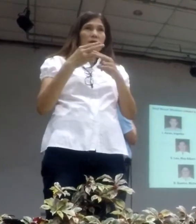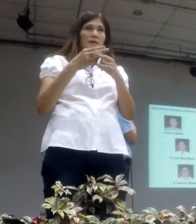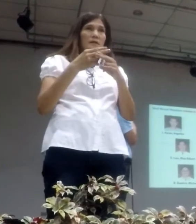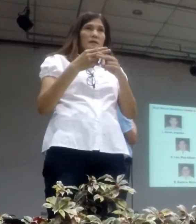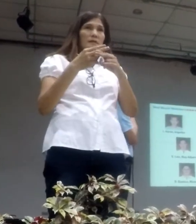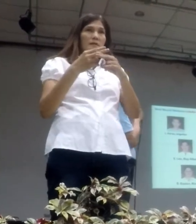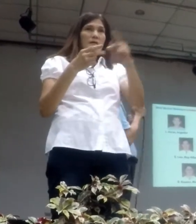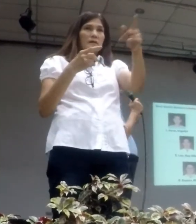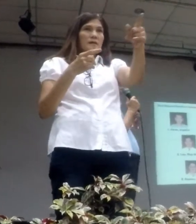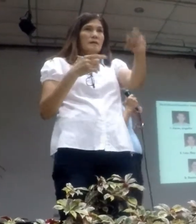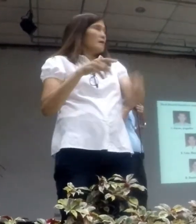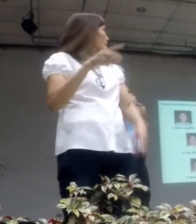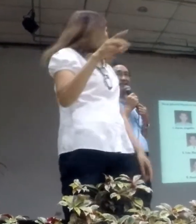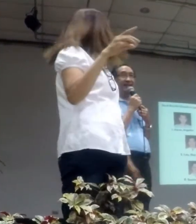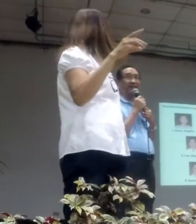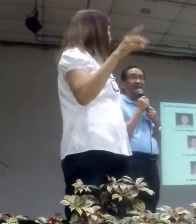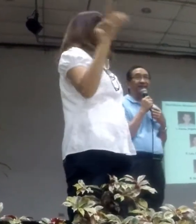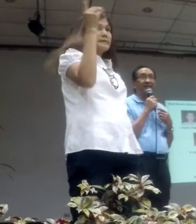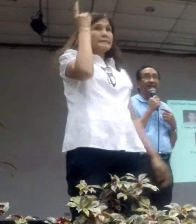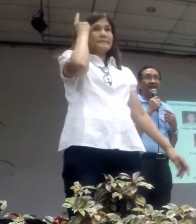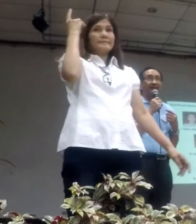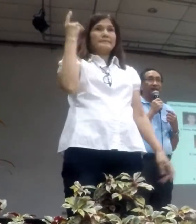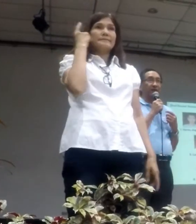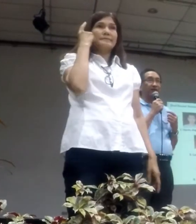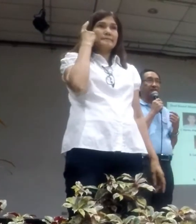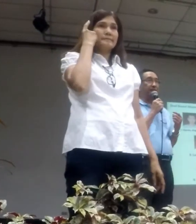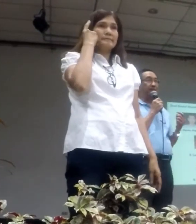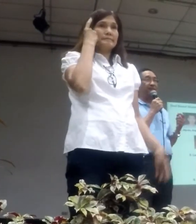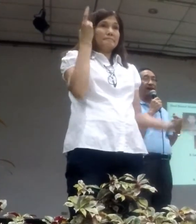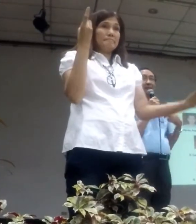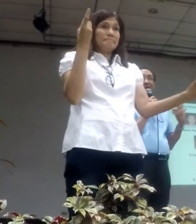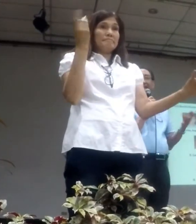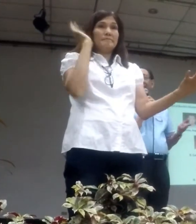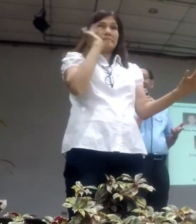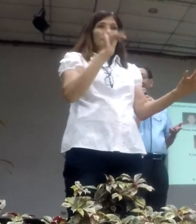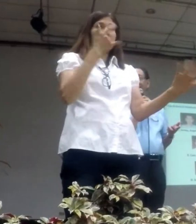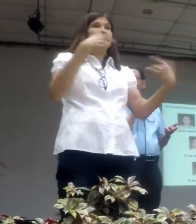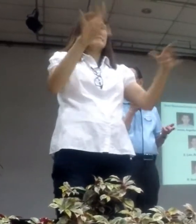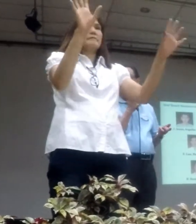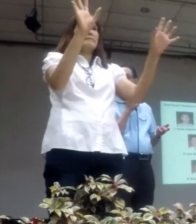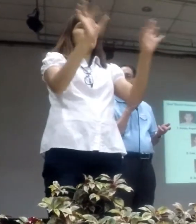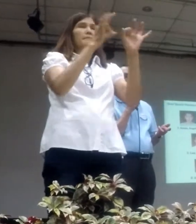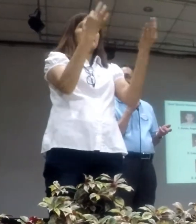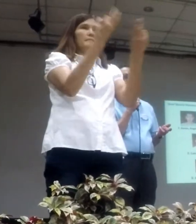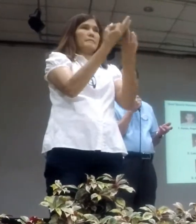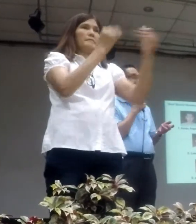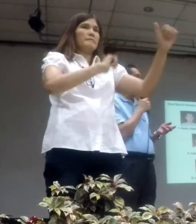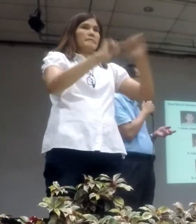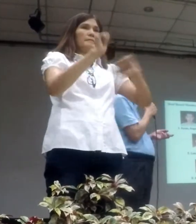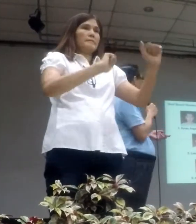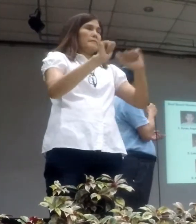Next, Dennis Balan is not here because they have a family event.